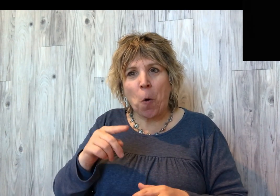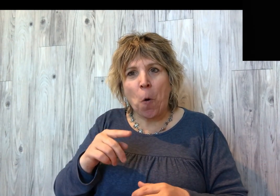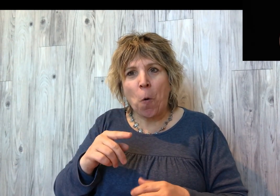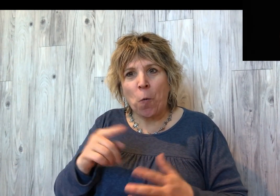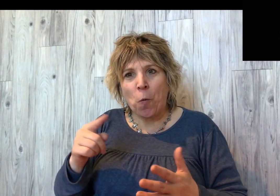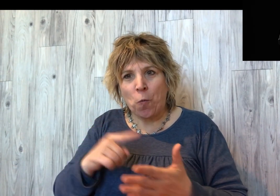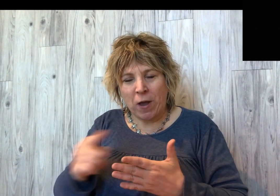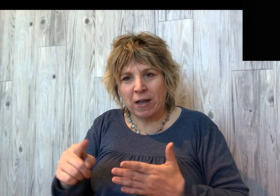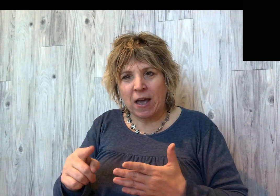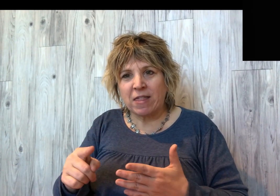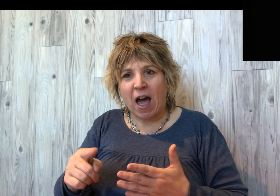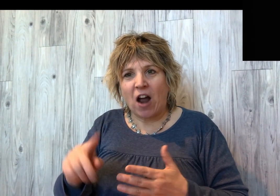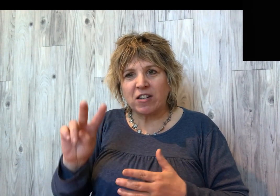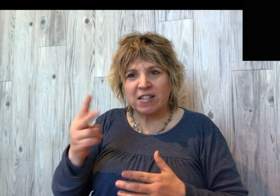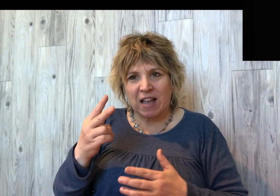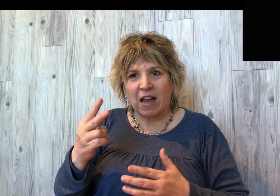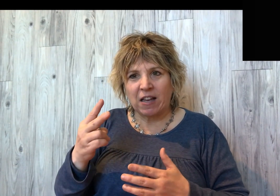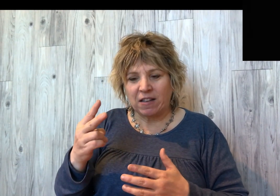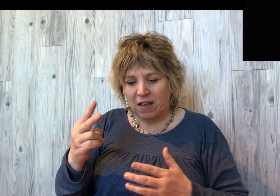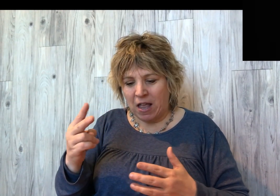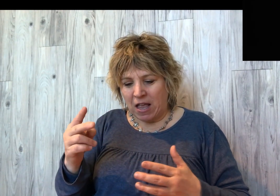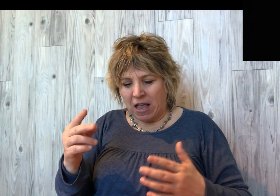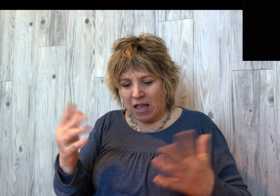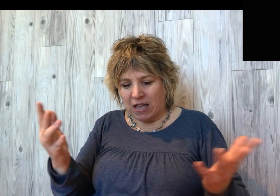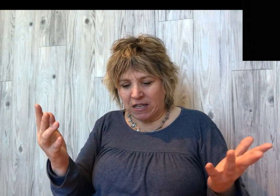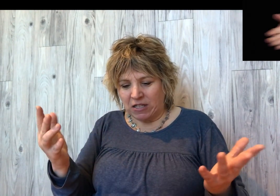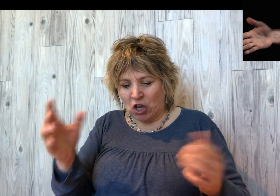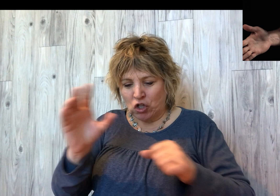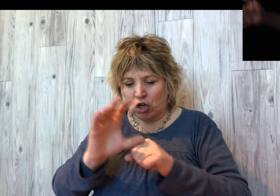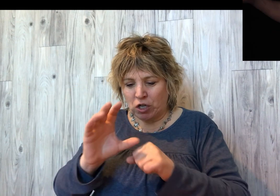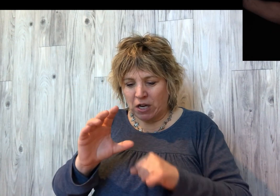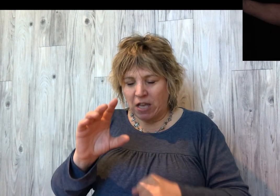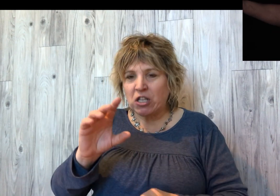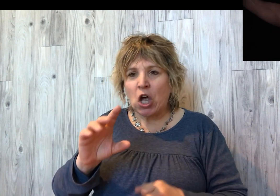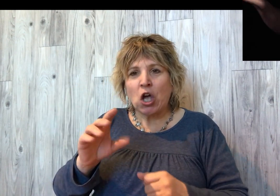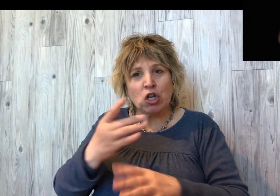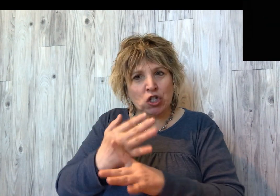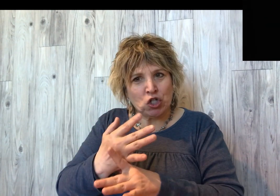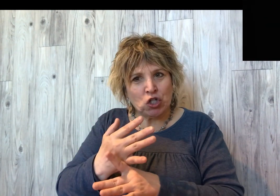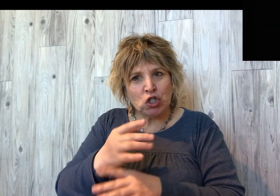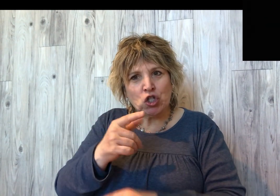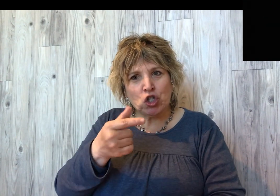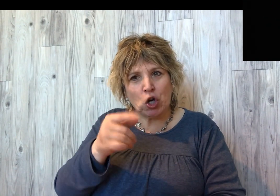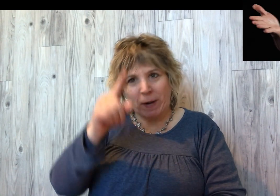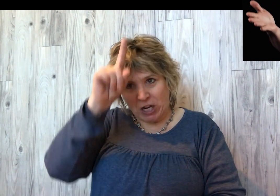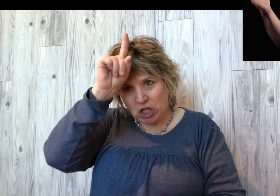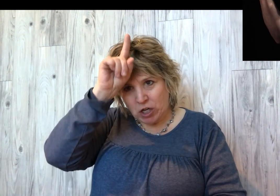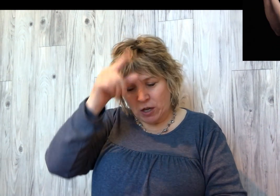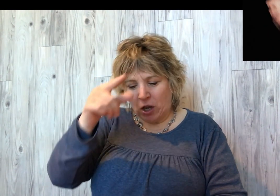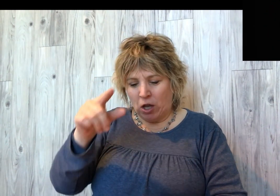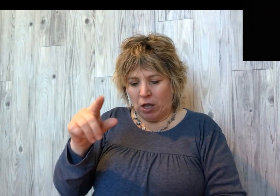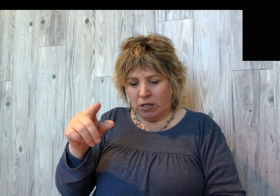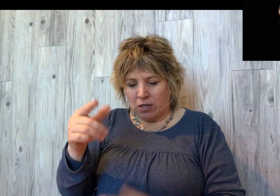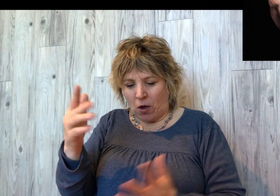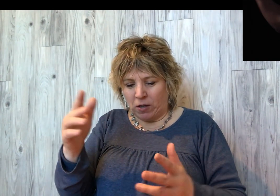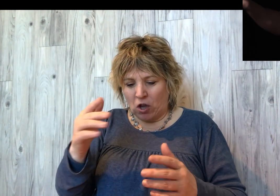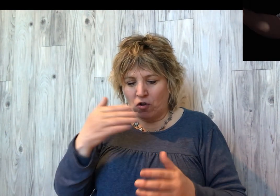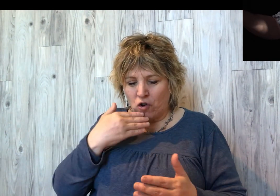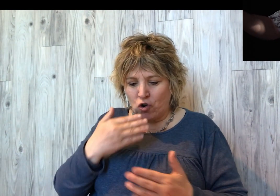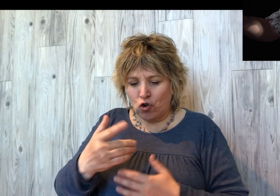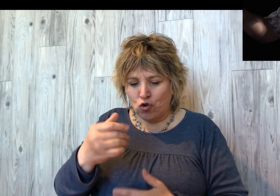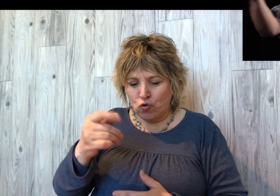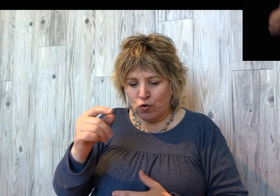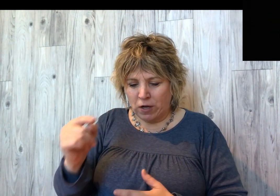this week that our second biggest audience for Pure Church Online is Deutschland. It's Germany. So a guten Tag and